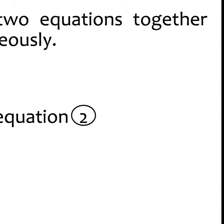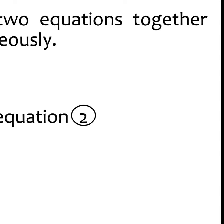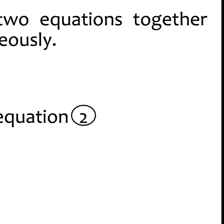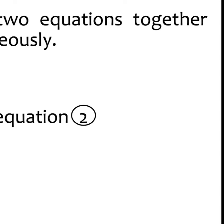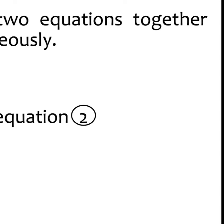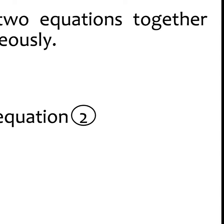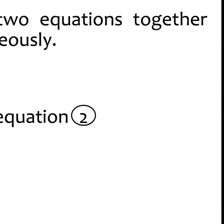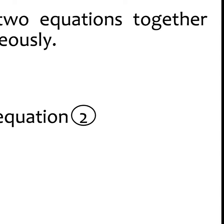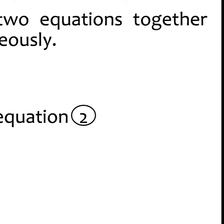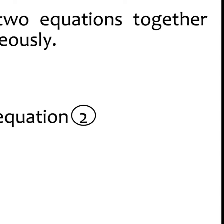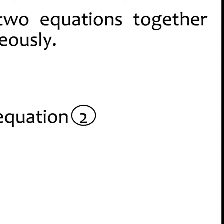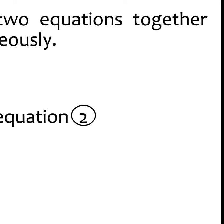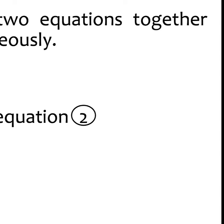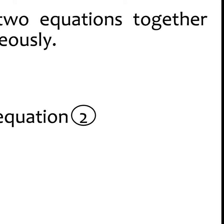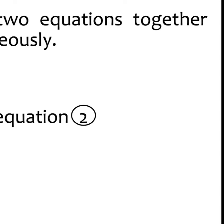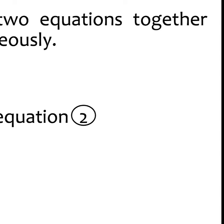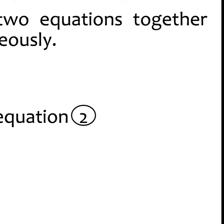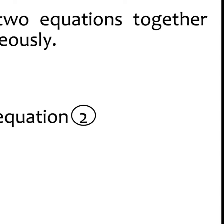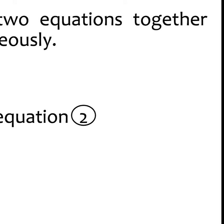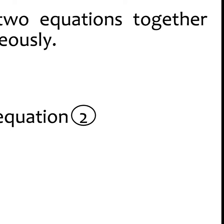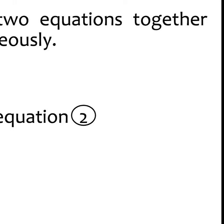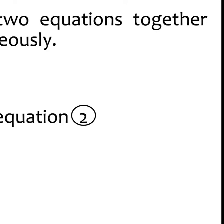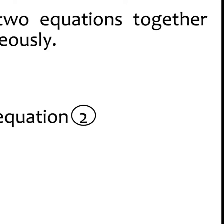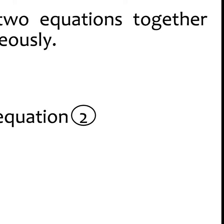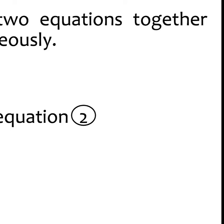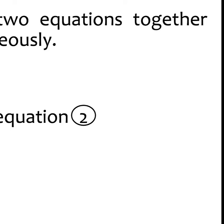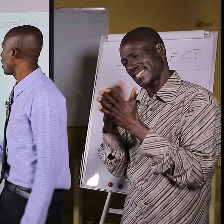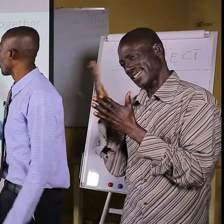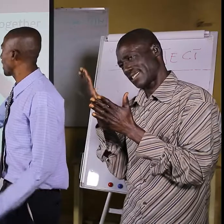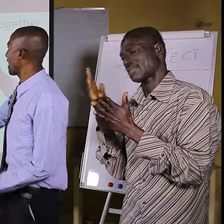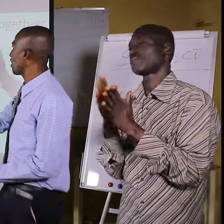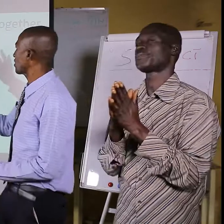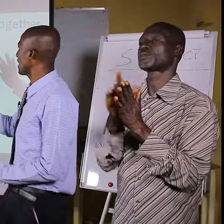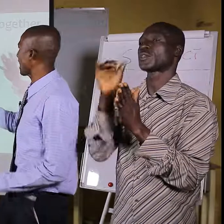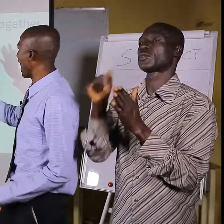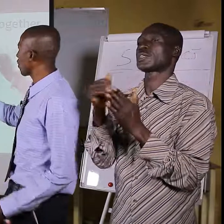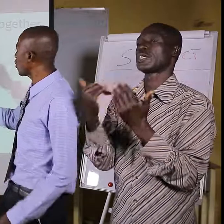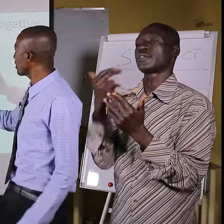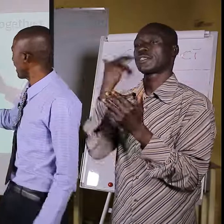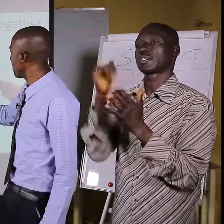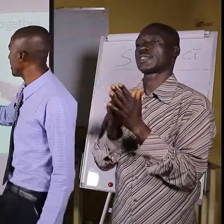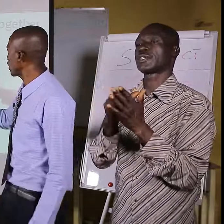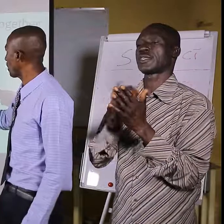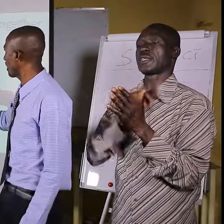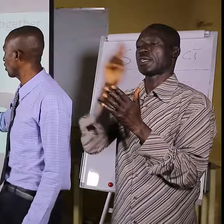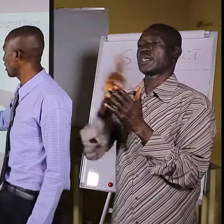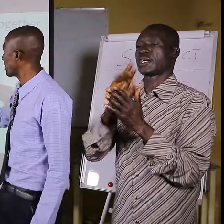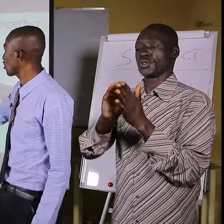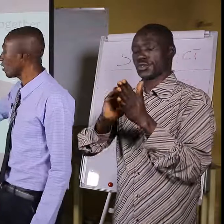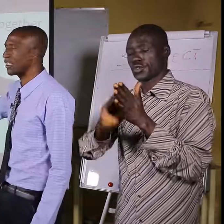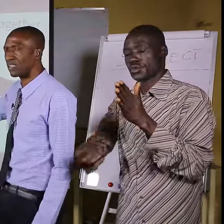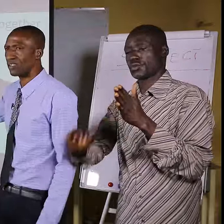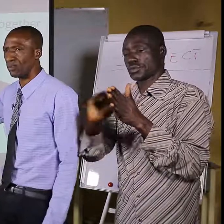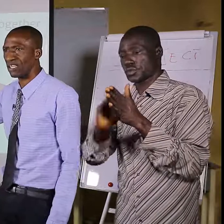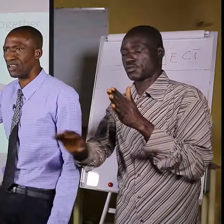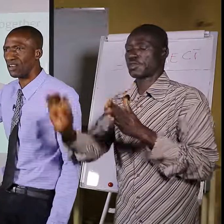equation 2. So please, my student, take note of that. So, you can now see that I use elimination method in